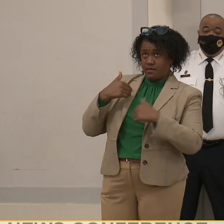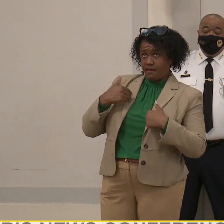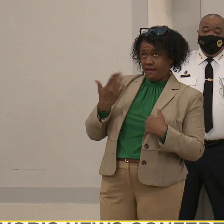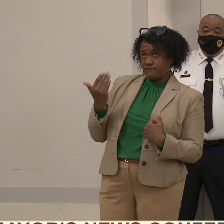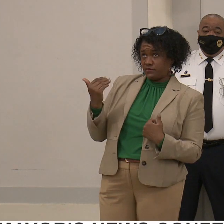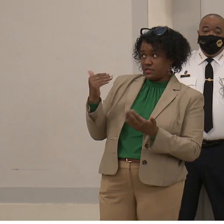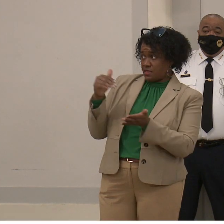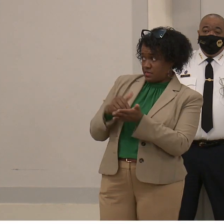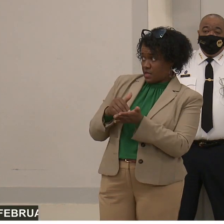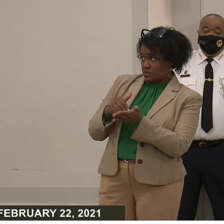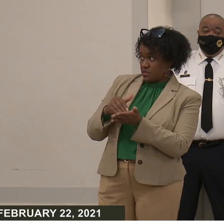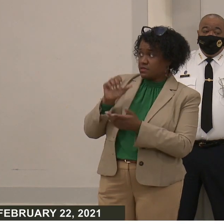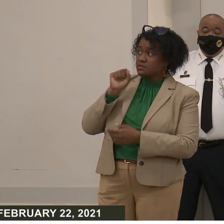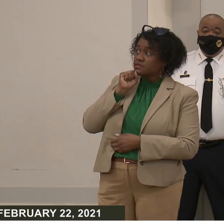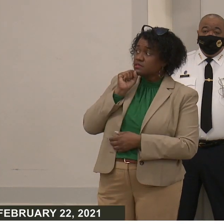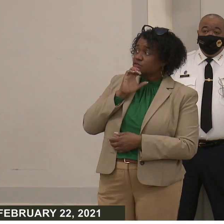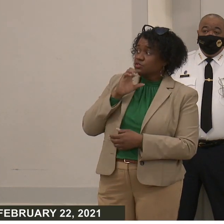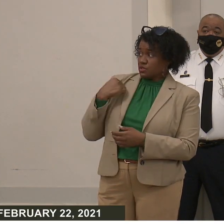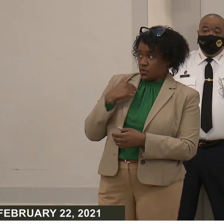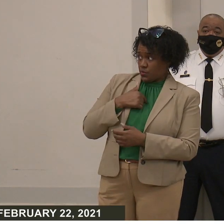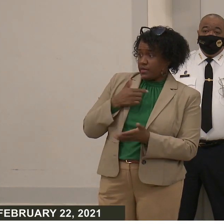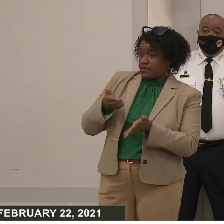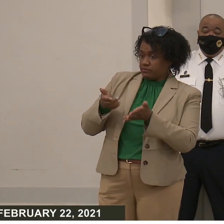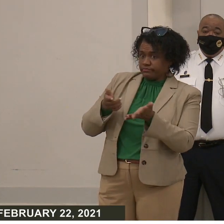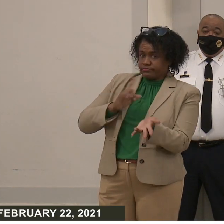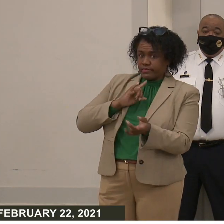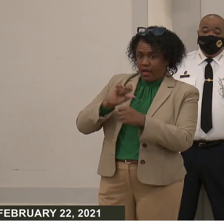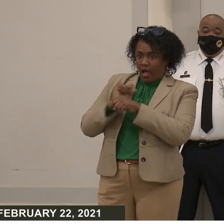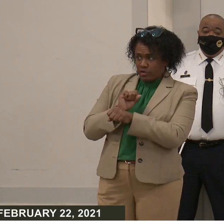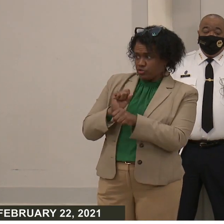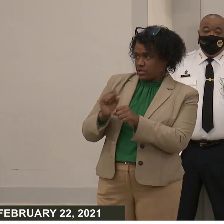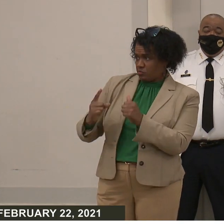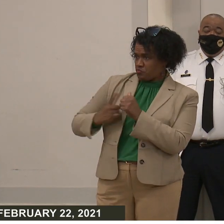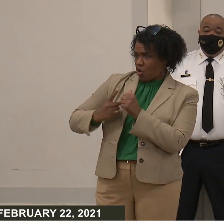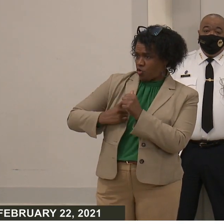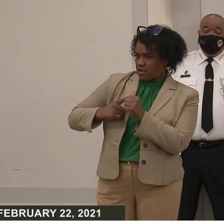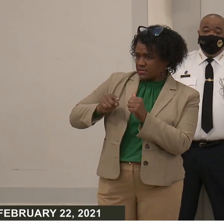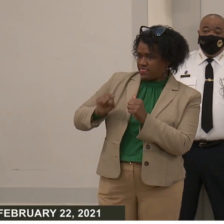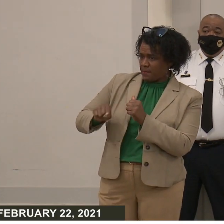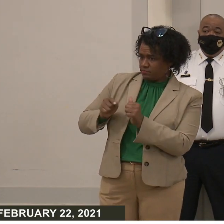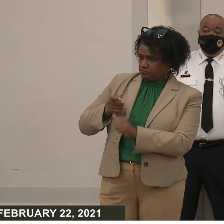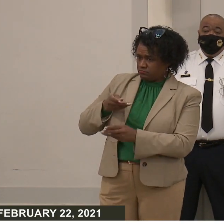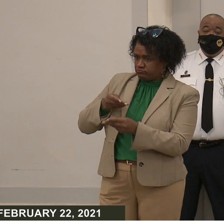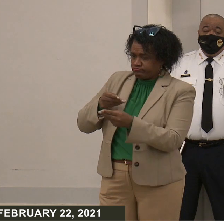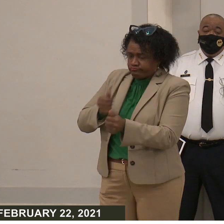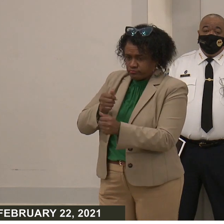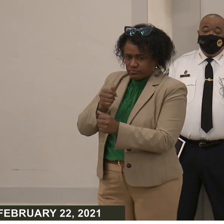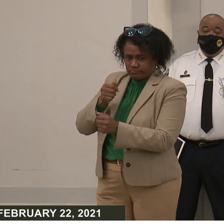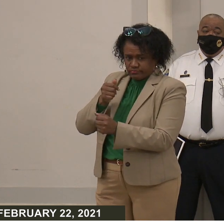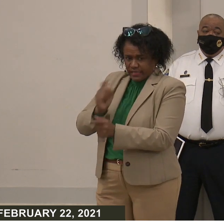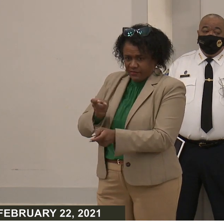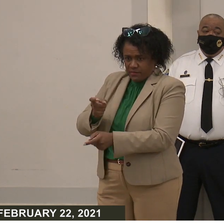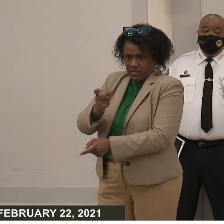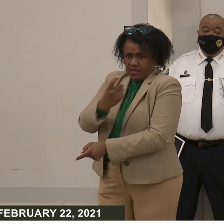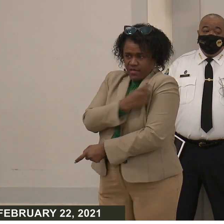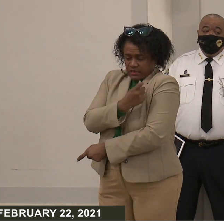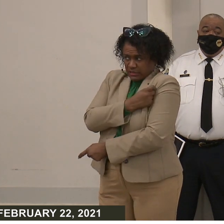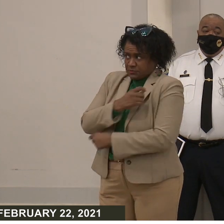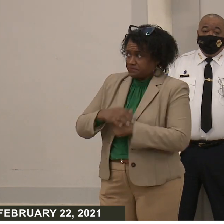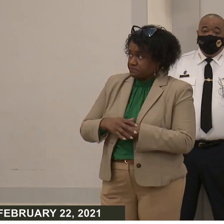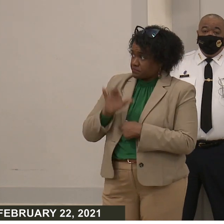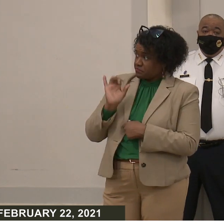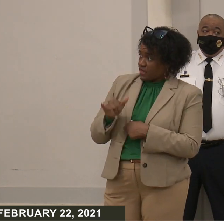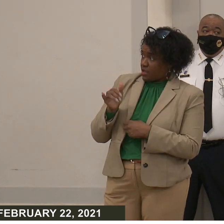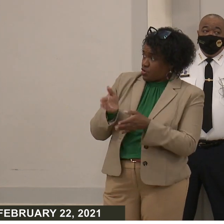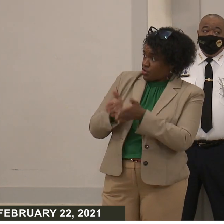15,000 seniors that we asked for the state to prioritize at the mass vac site at the PCC.